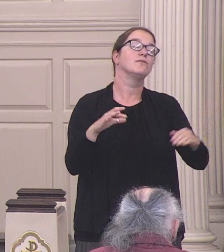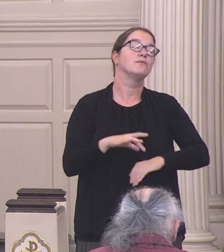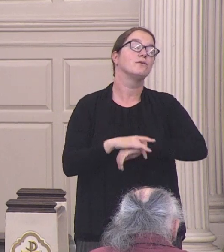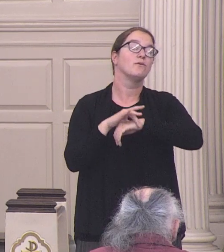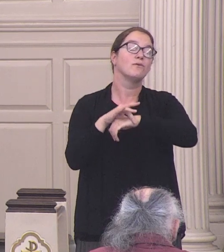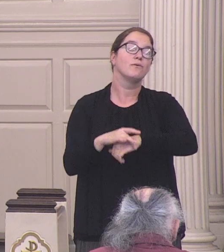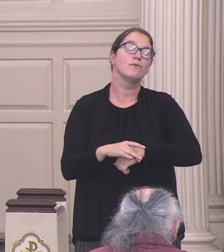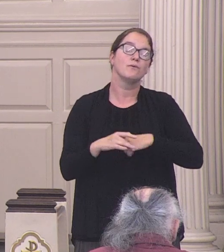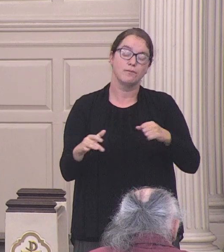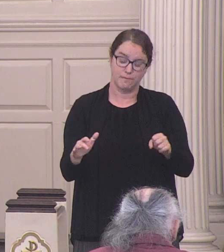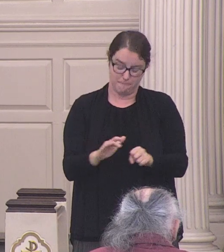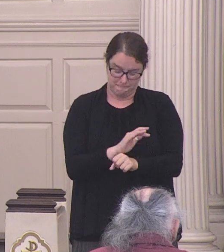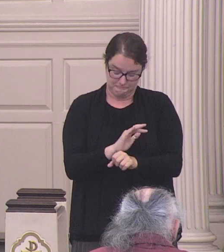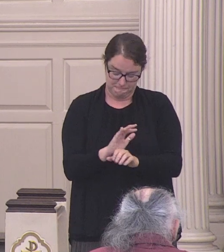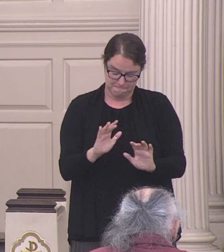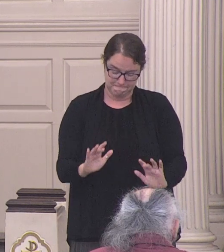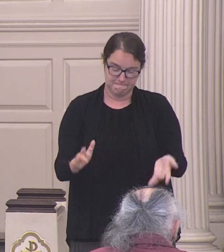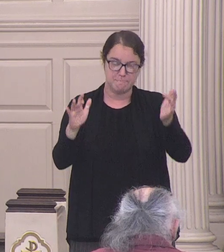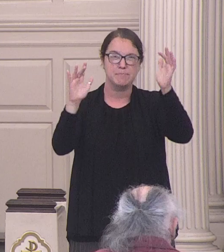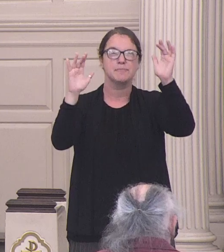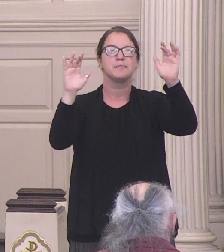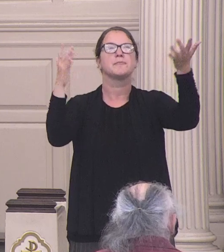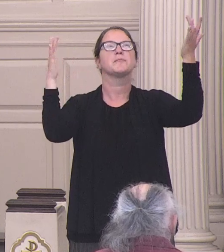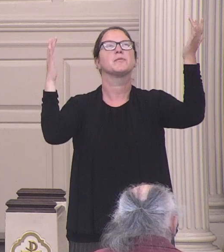Full of your glory,